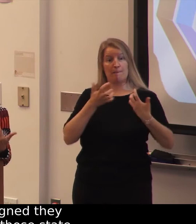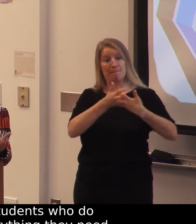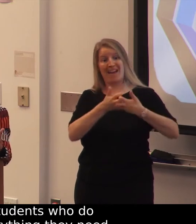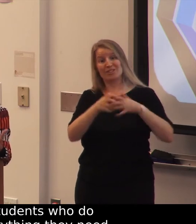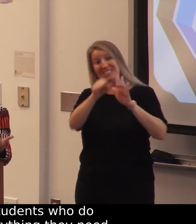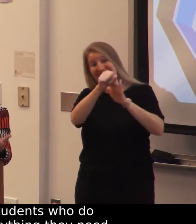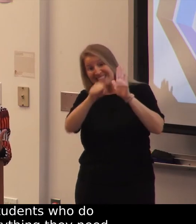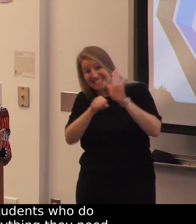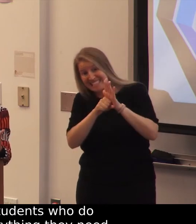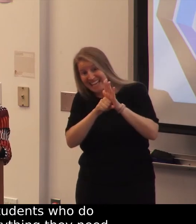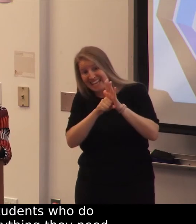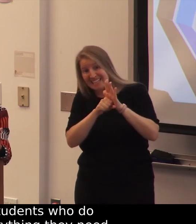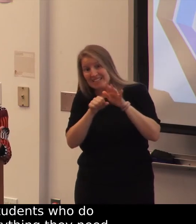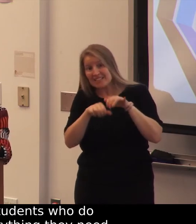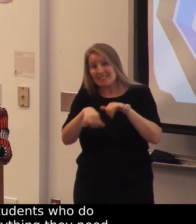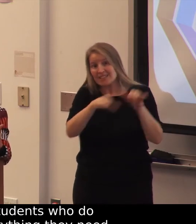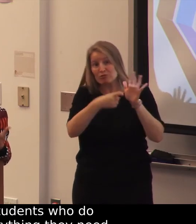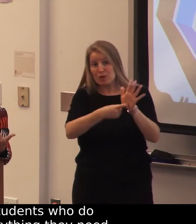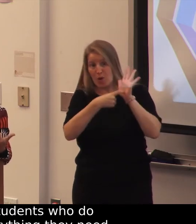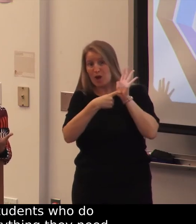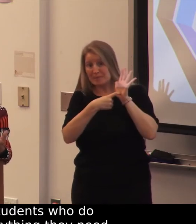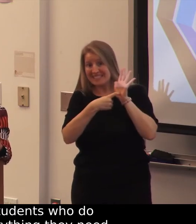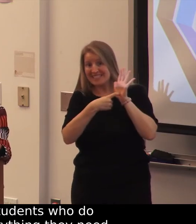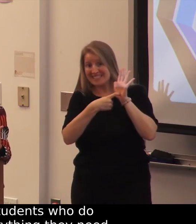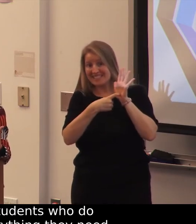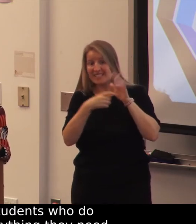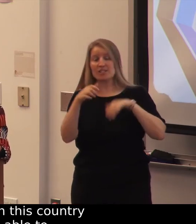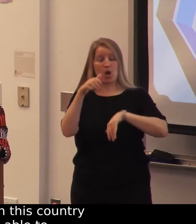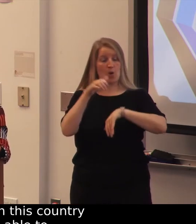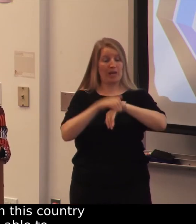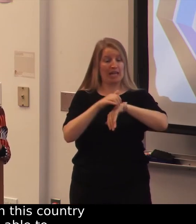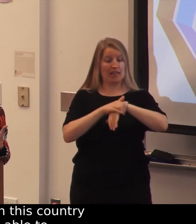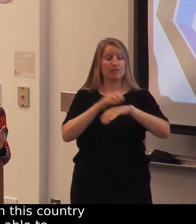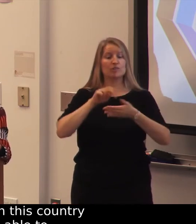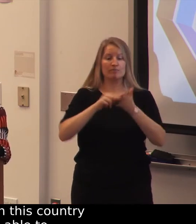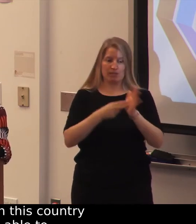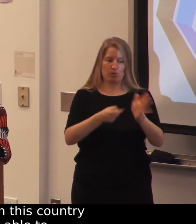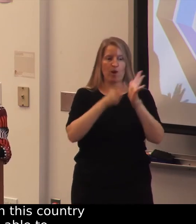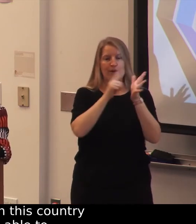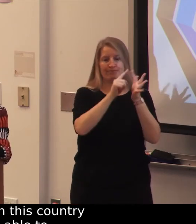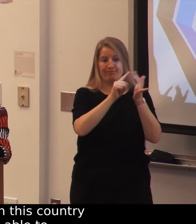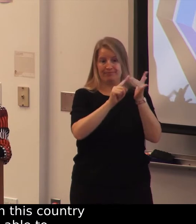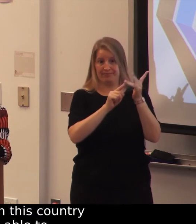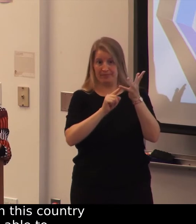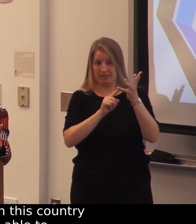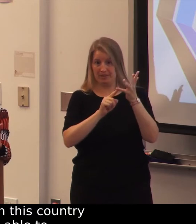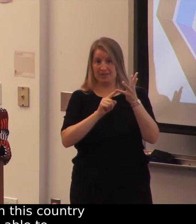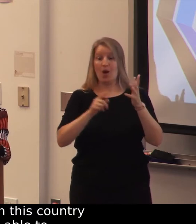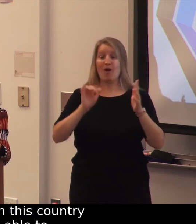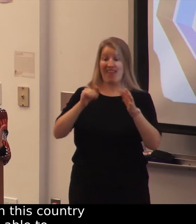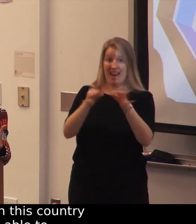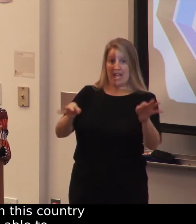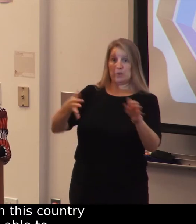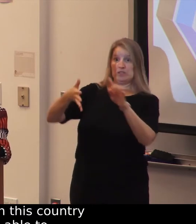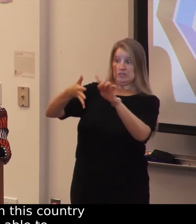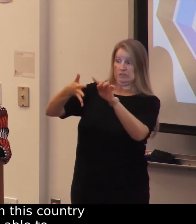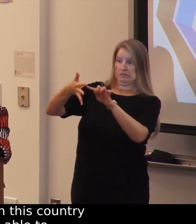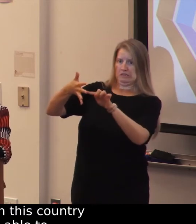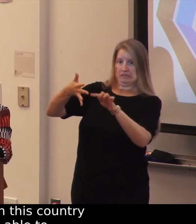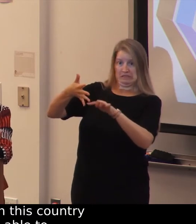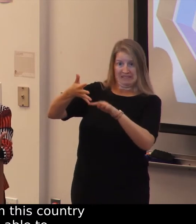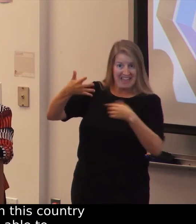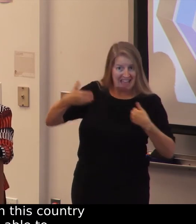requirements of actually producing students who do in English everything they need to do to be educated in this country, to be able